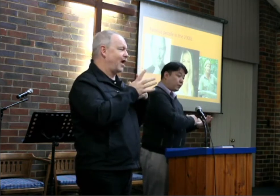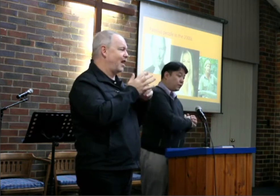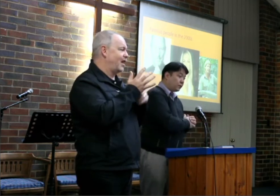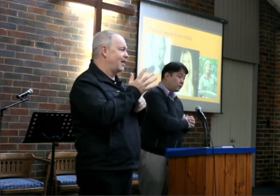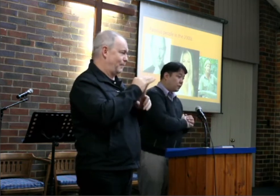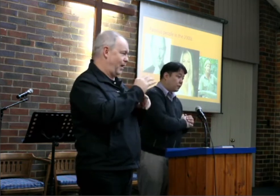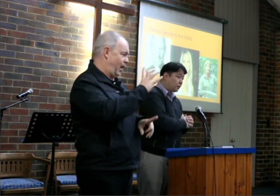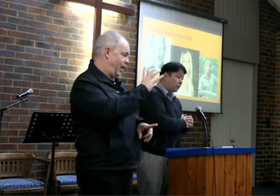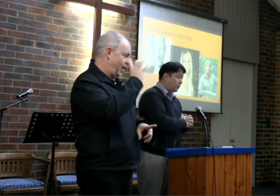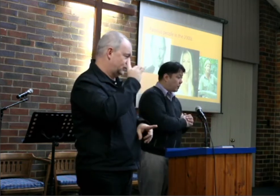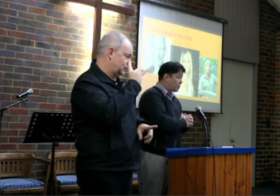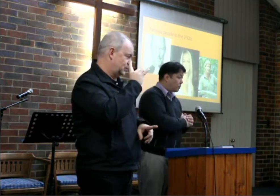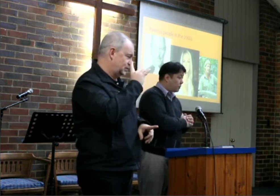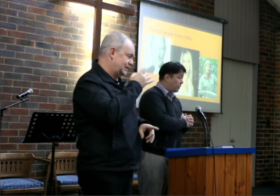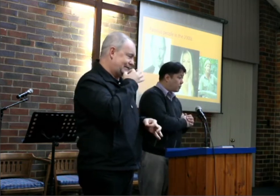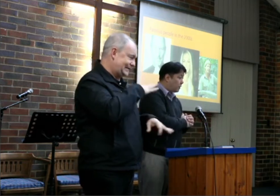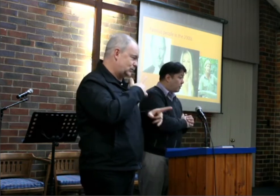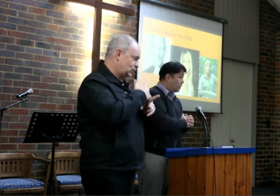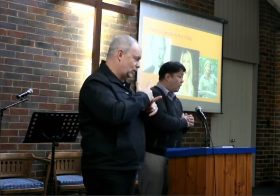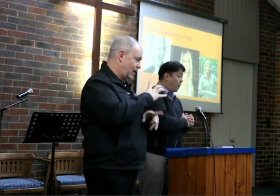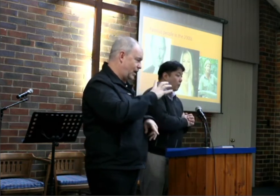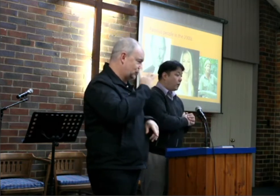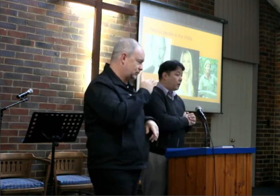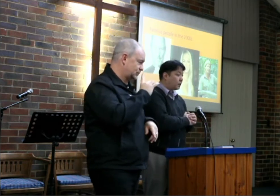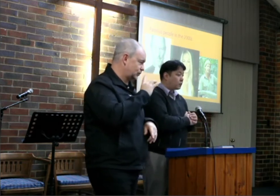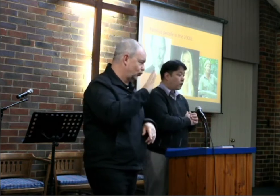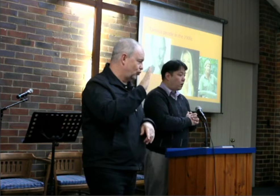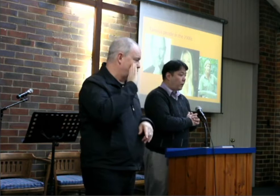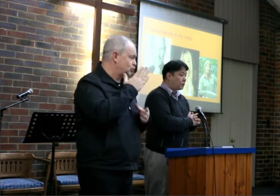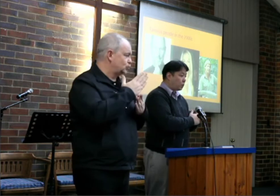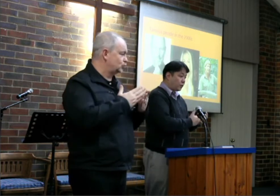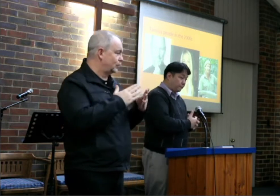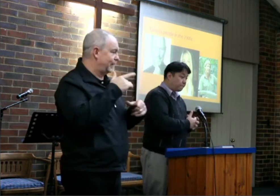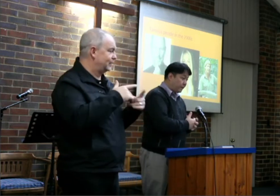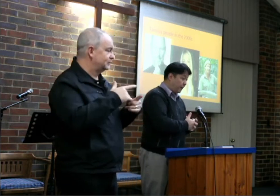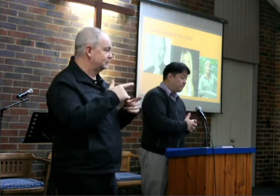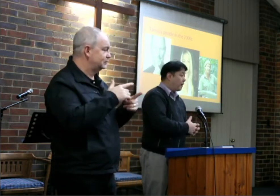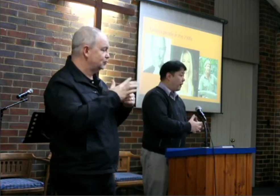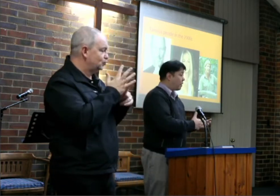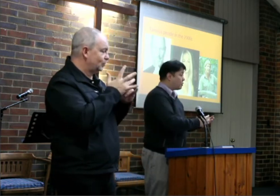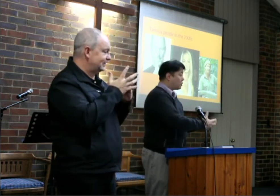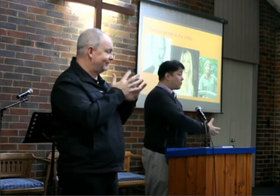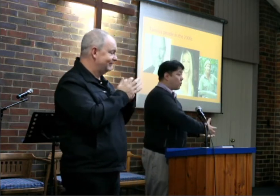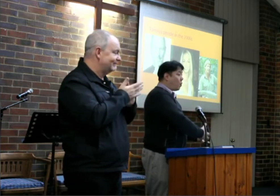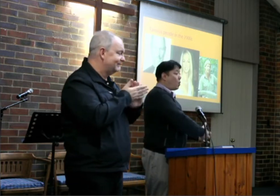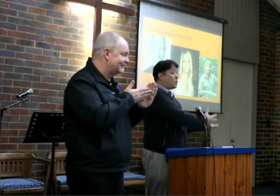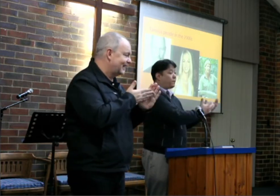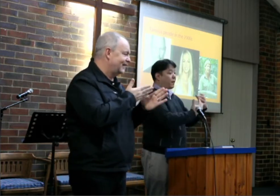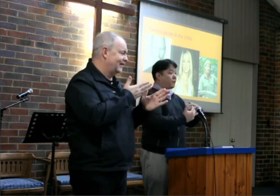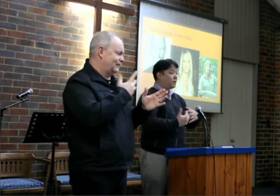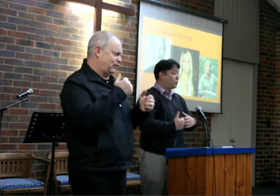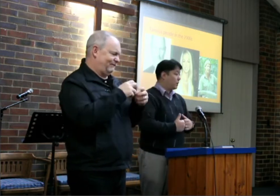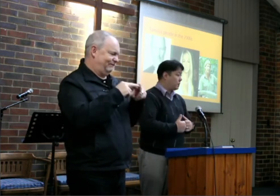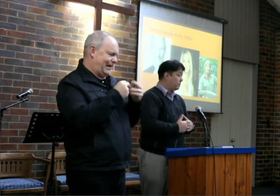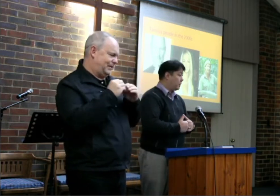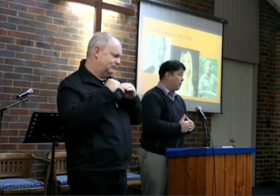week, in the kids' talk last week, we heard the story about Joseph, yeah? And how Joseph brought all his family